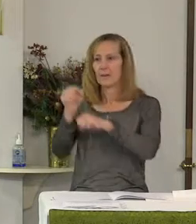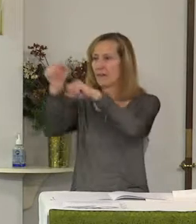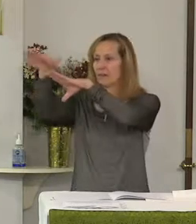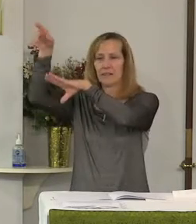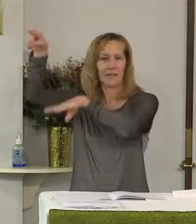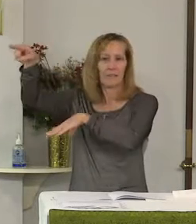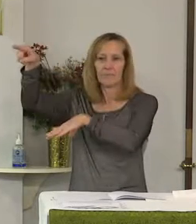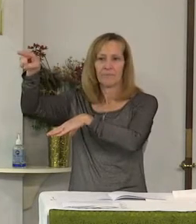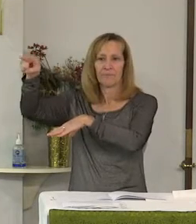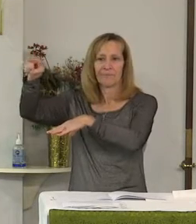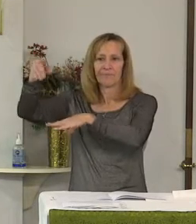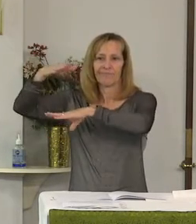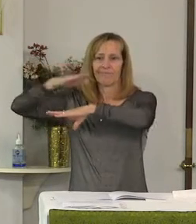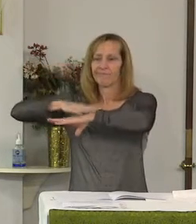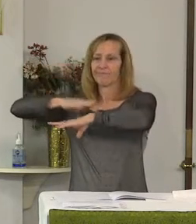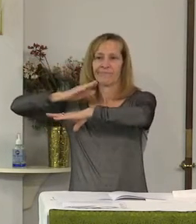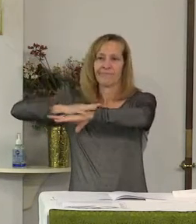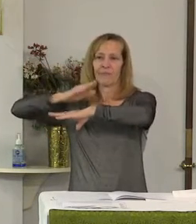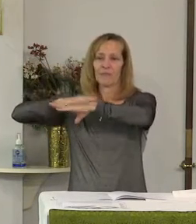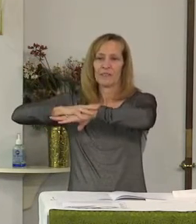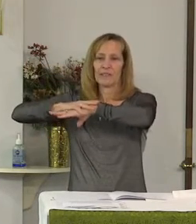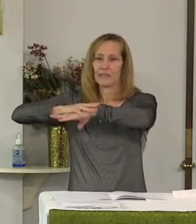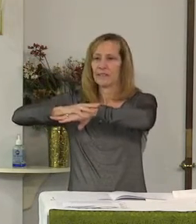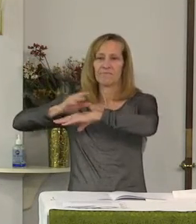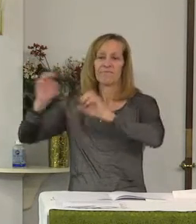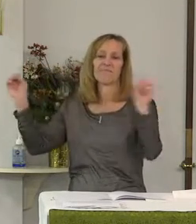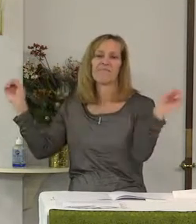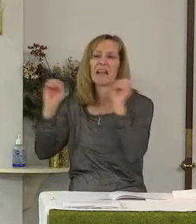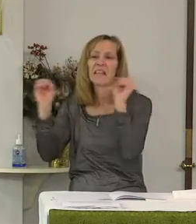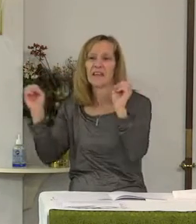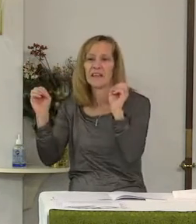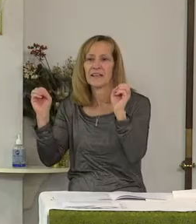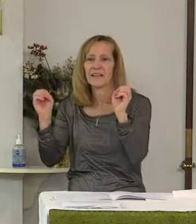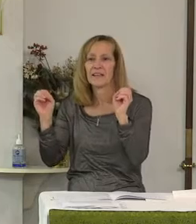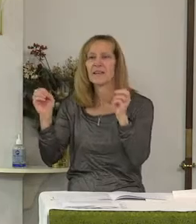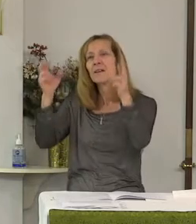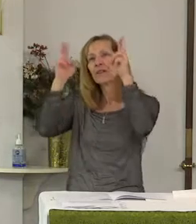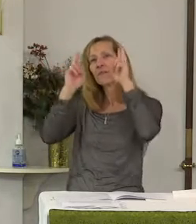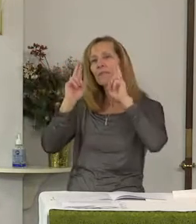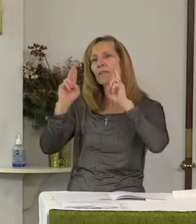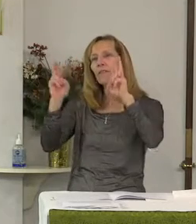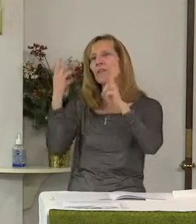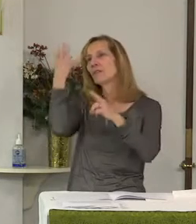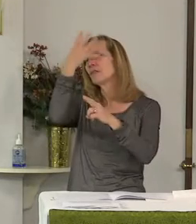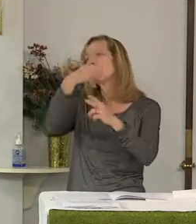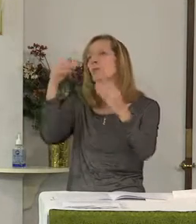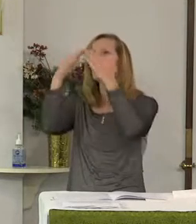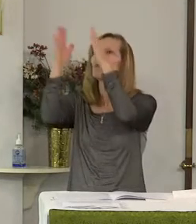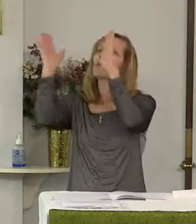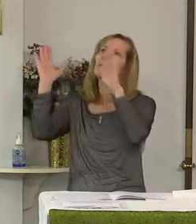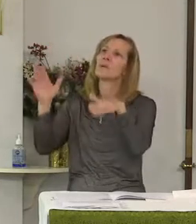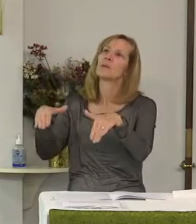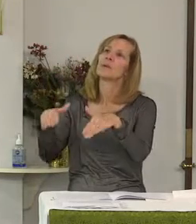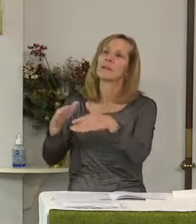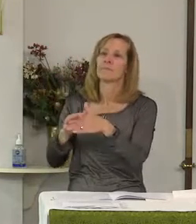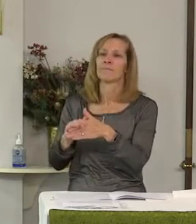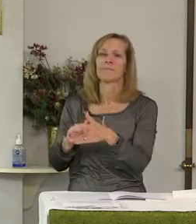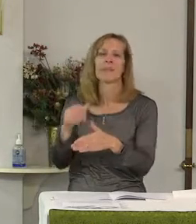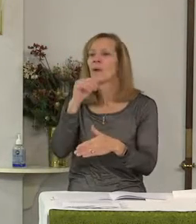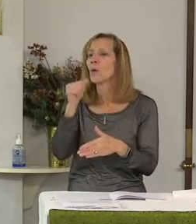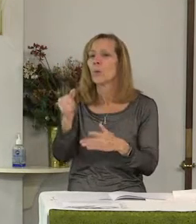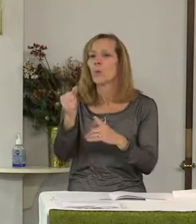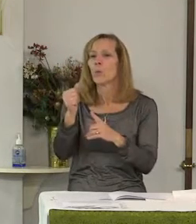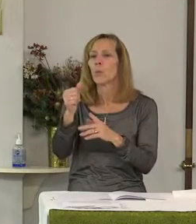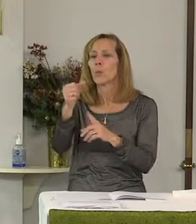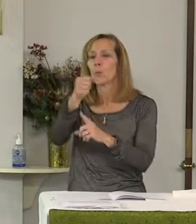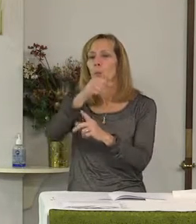mountaintop, resting on our laurels, revering our beloved history and beautiful building. We are not a